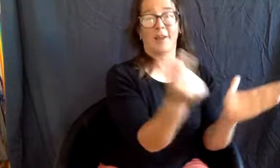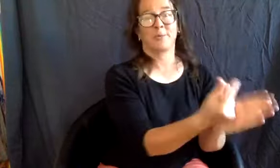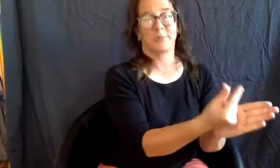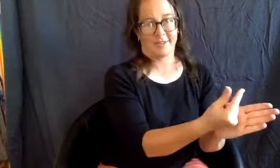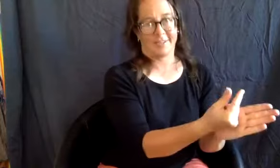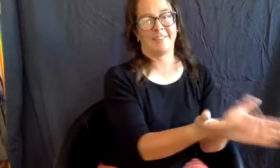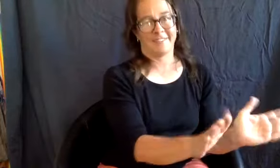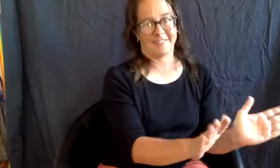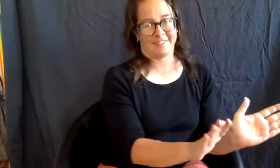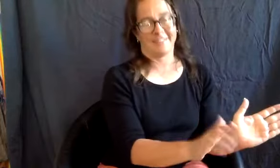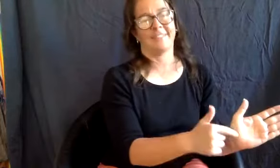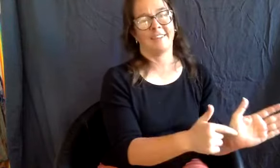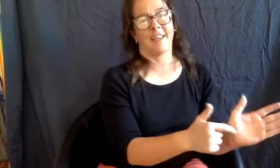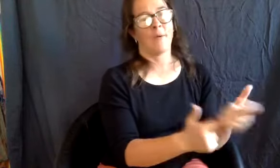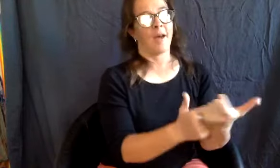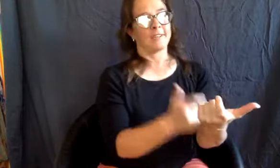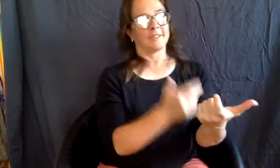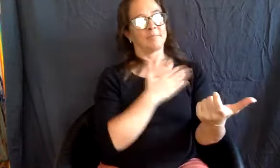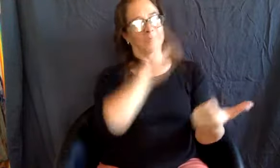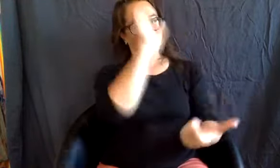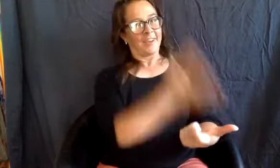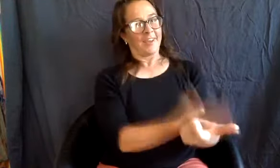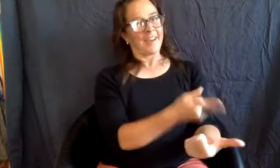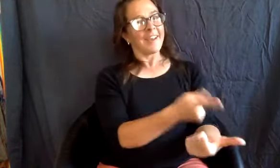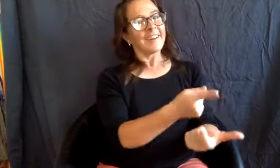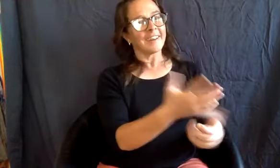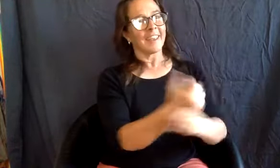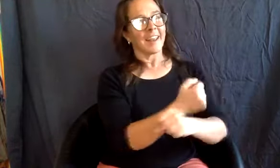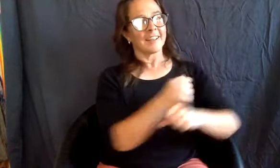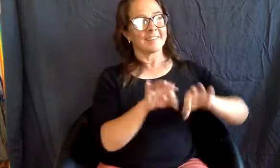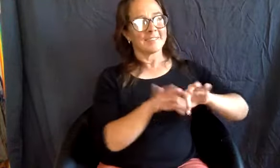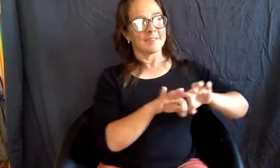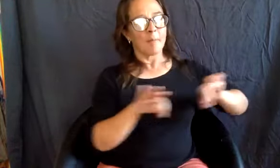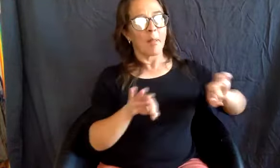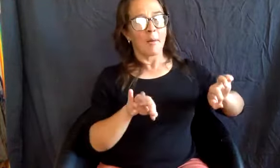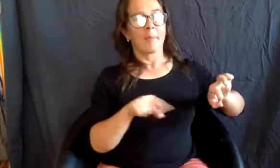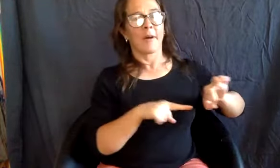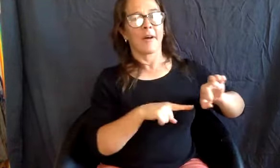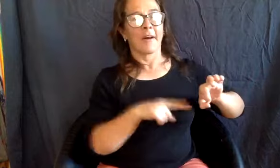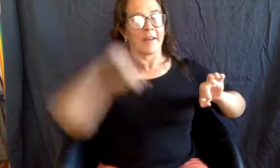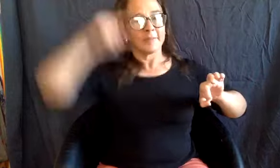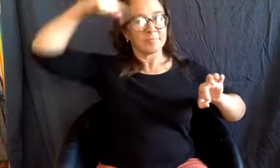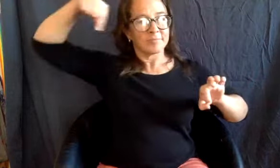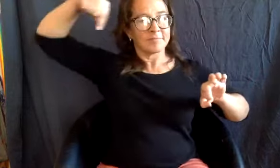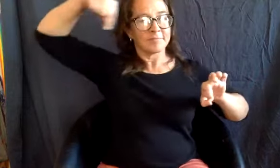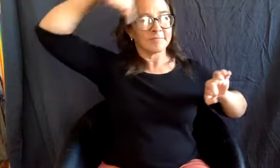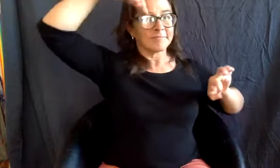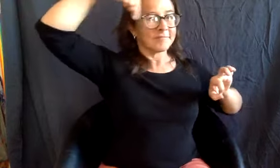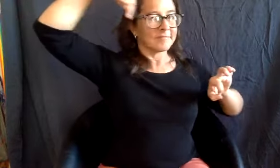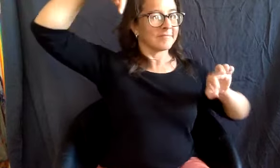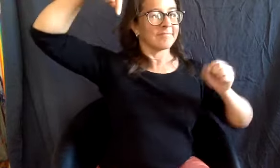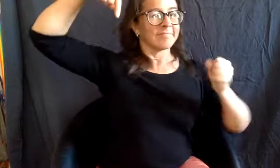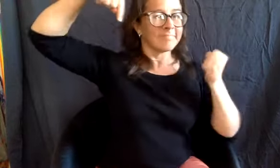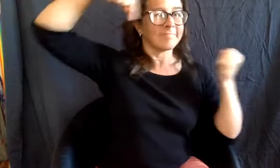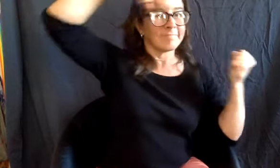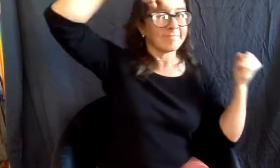of people. Let me just say that, and so they had balloons and all this, and a freaking balloon popped, and half the audience hit the floor because